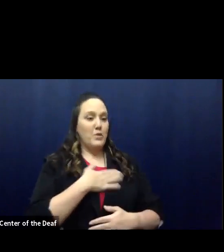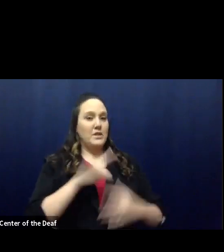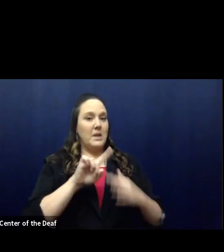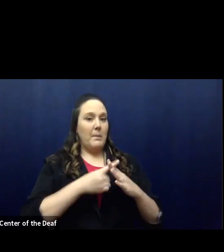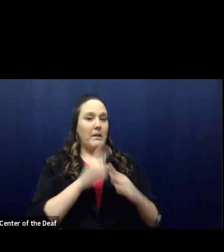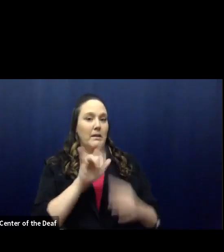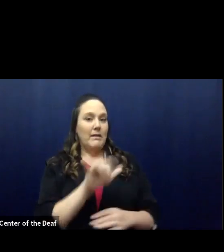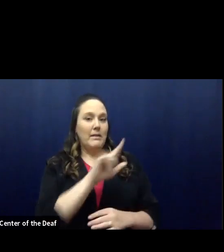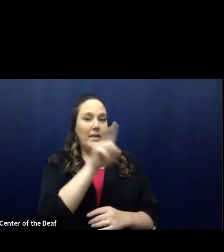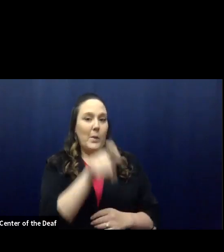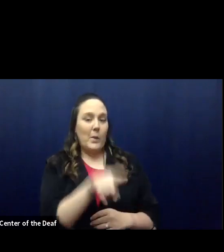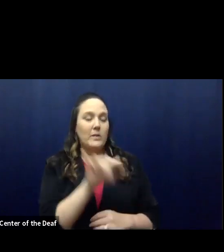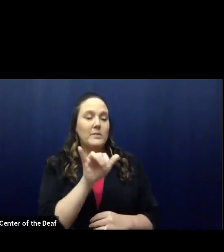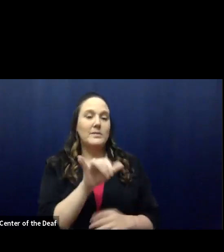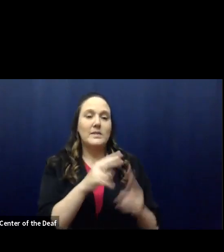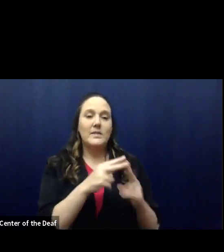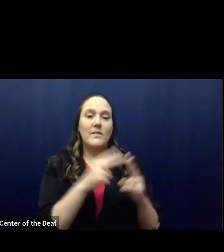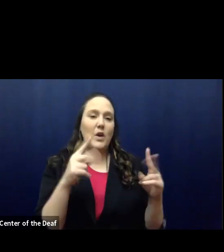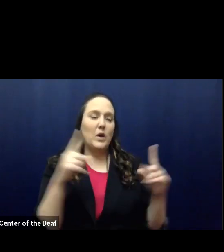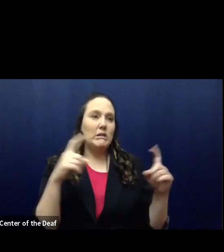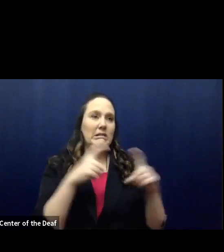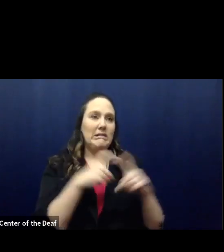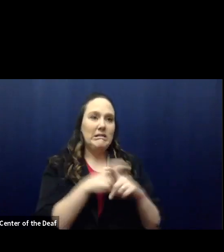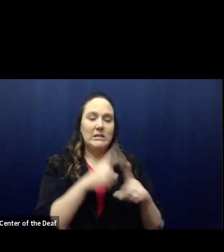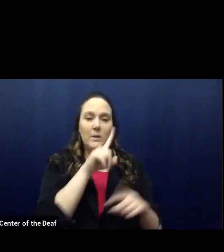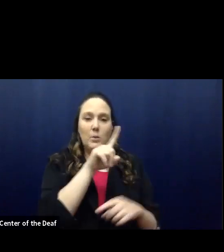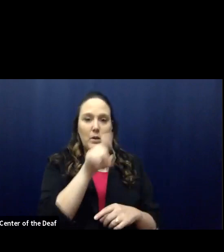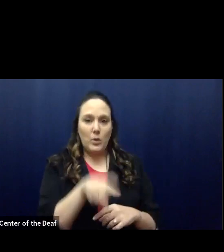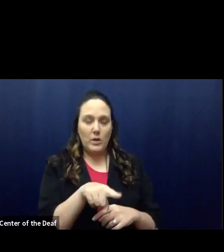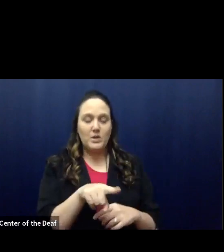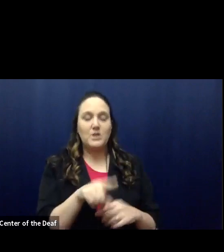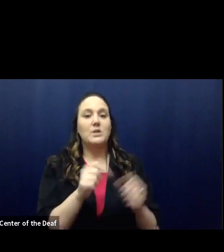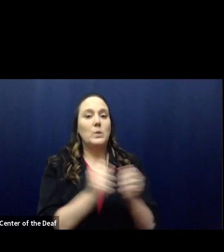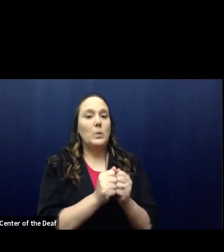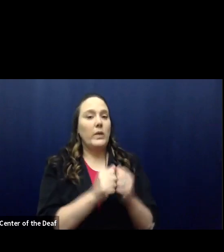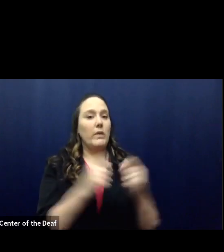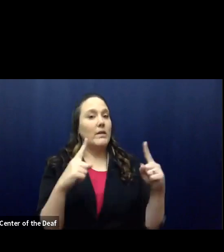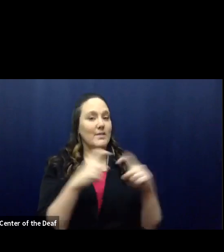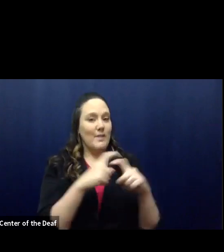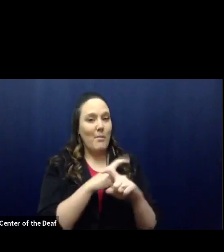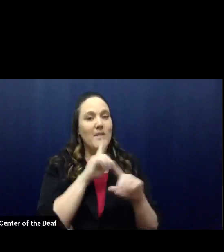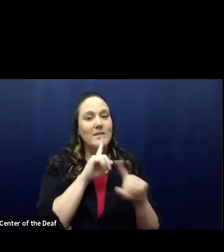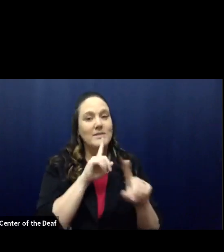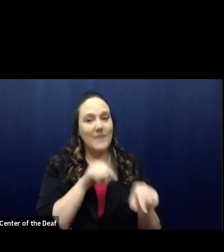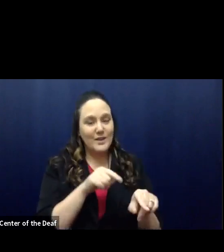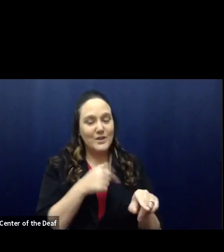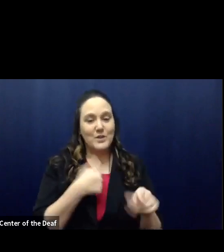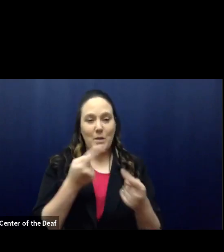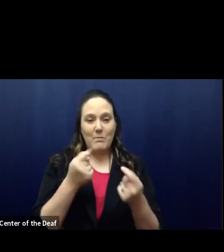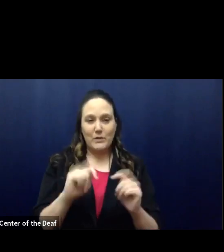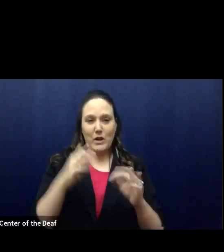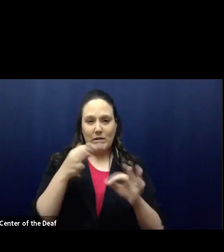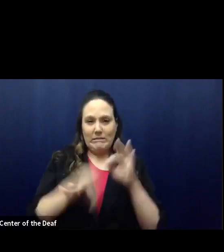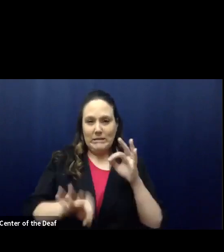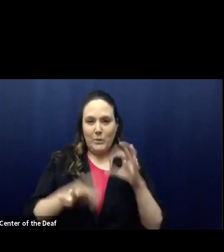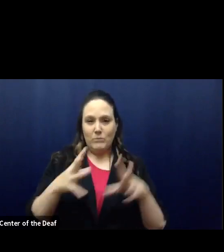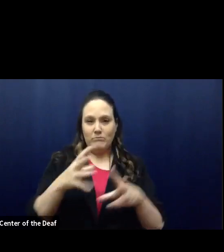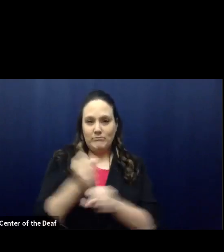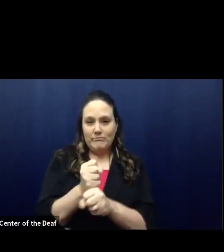that really is a very complex question with a very complex answer, and I'll try to make it as simple as